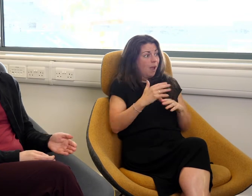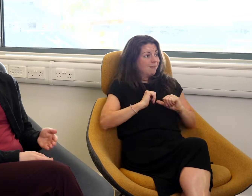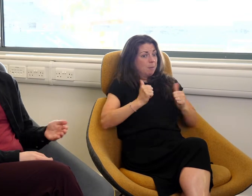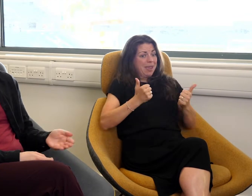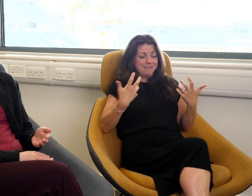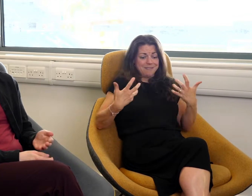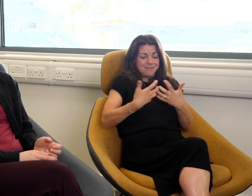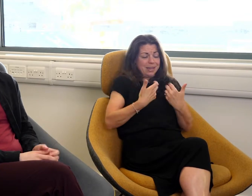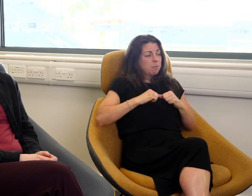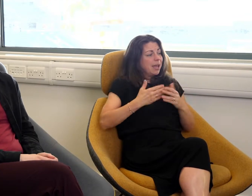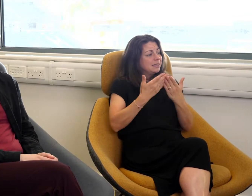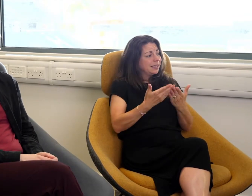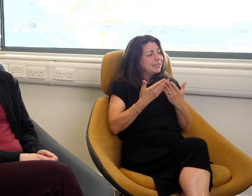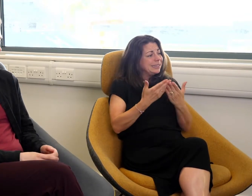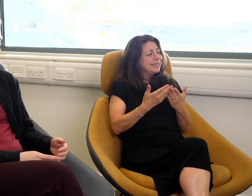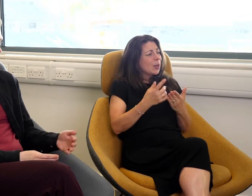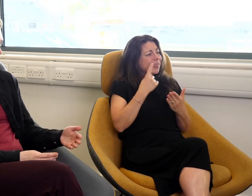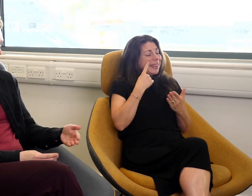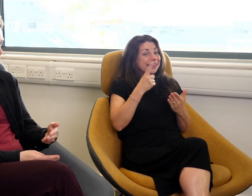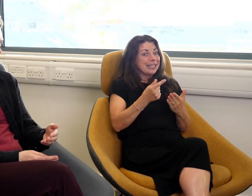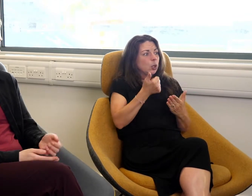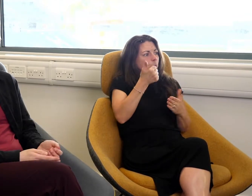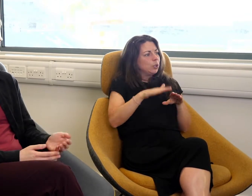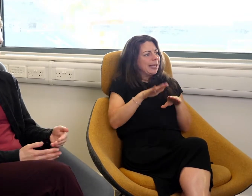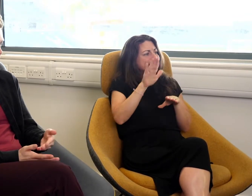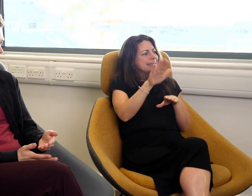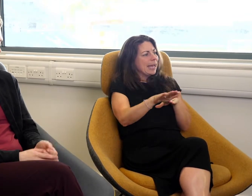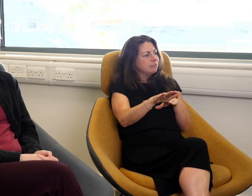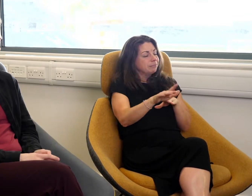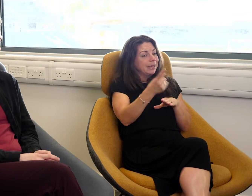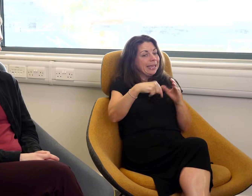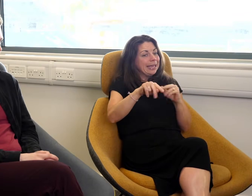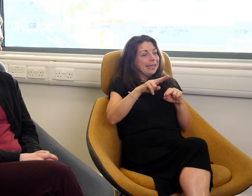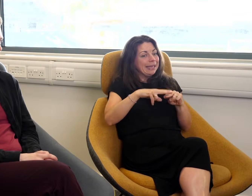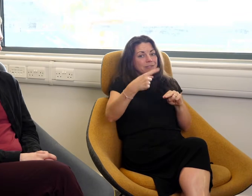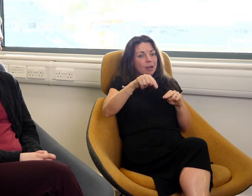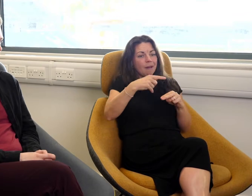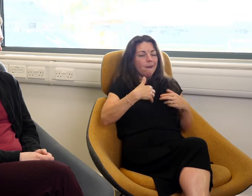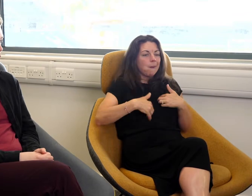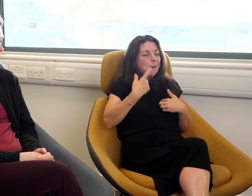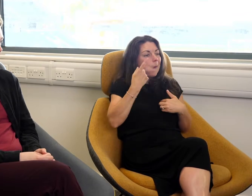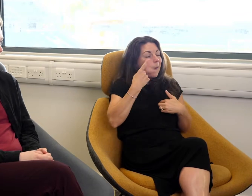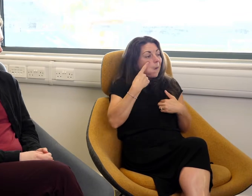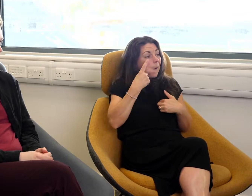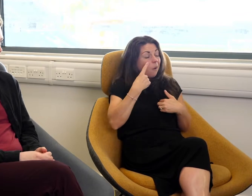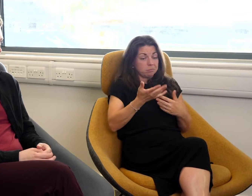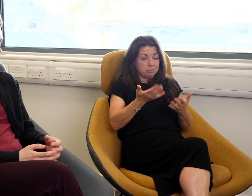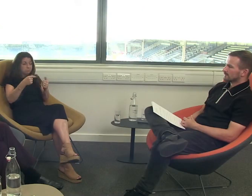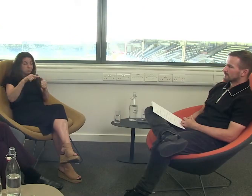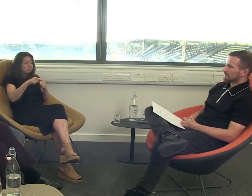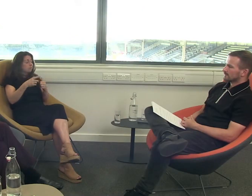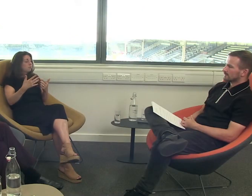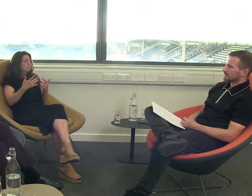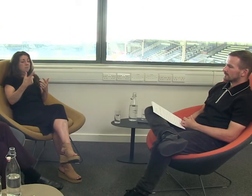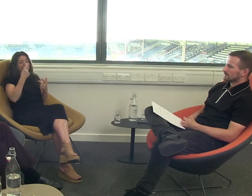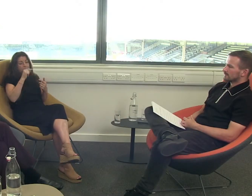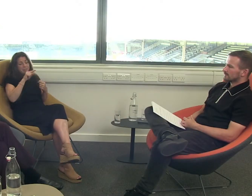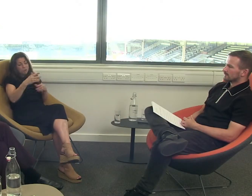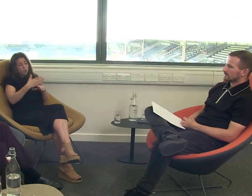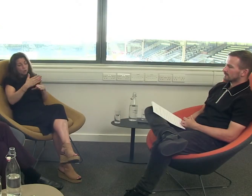get involved in politics if anyone kind of wants to go into it career-wise, or even if people just want to be involved at that level and stay